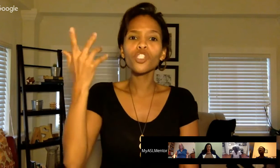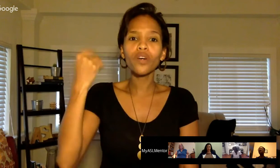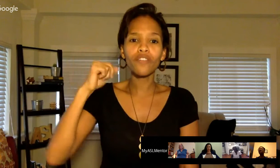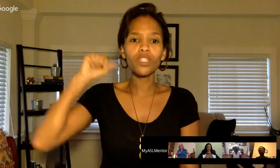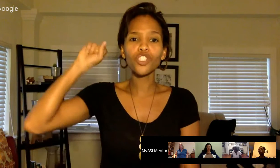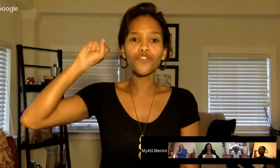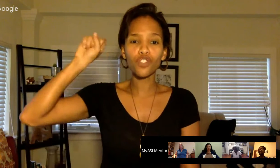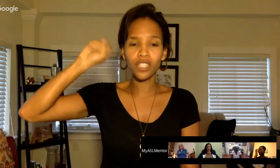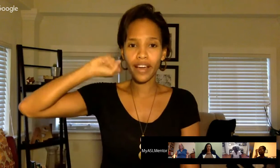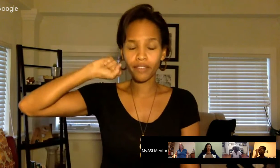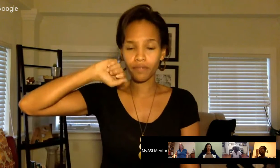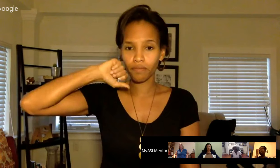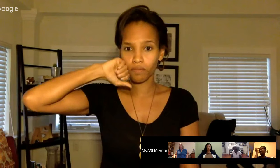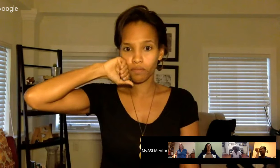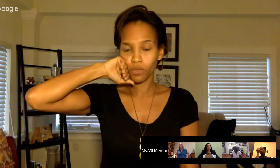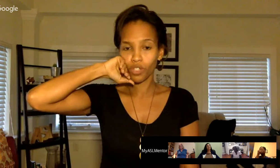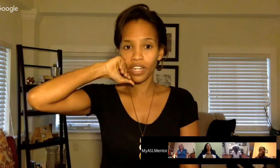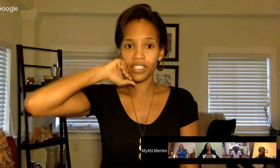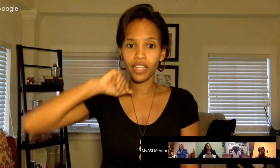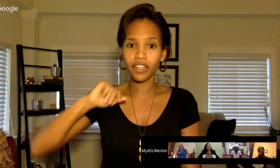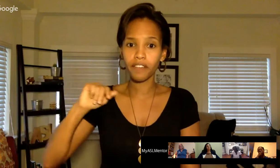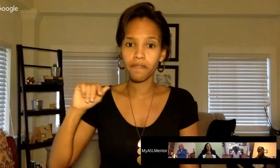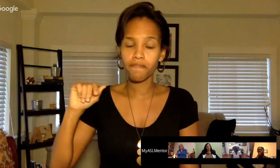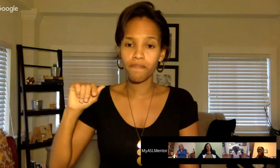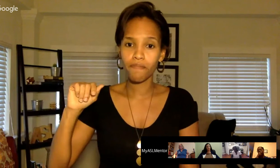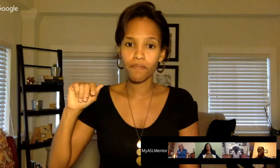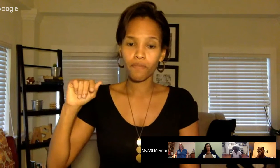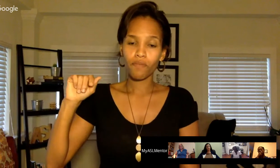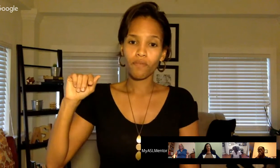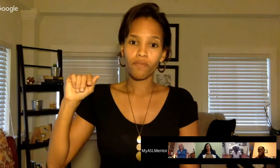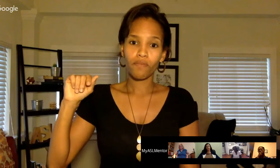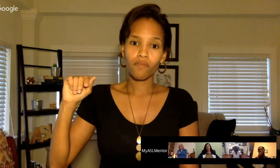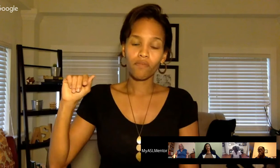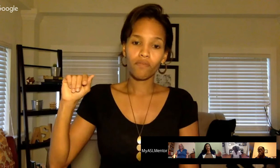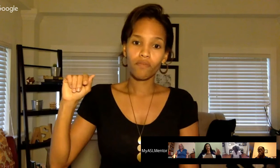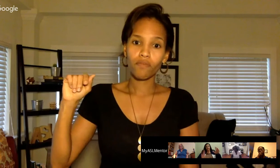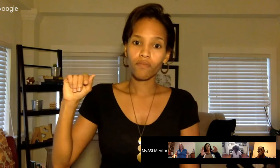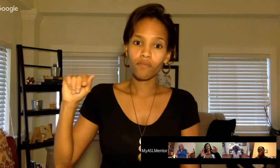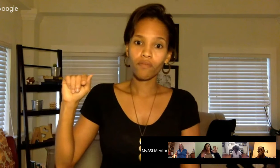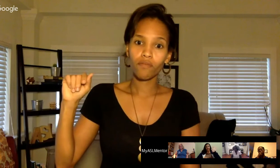what would you want to, what's your first sign? What do you guys think?